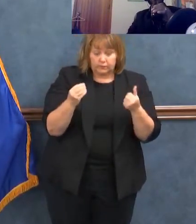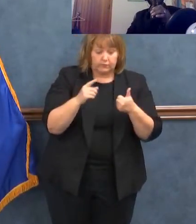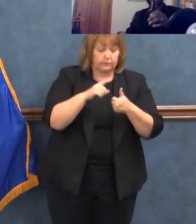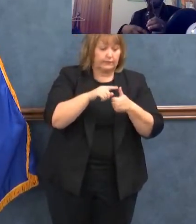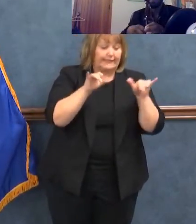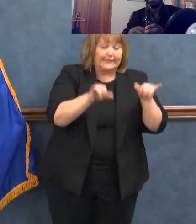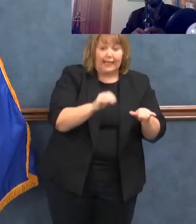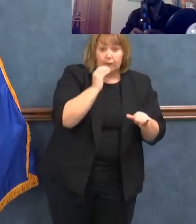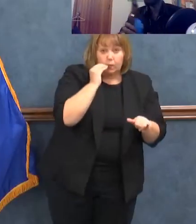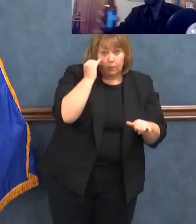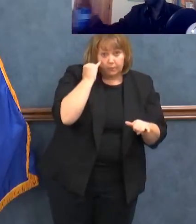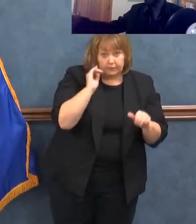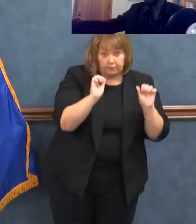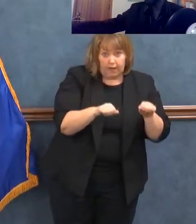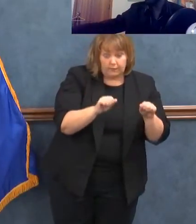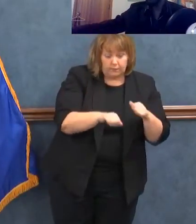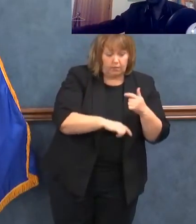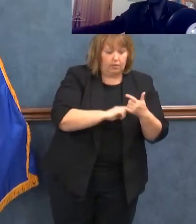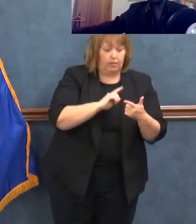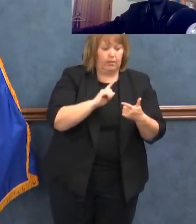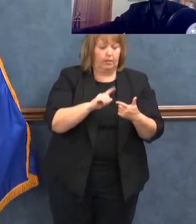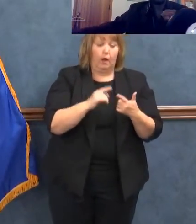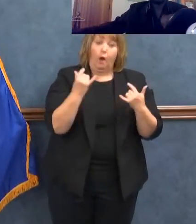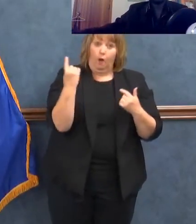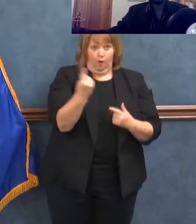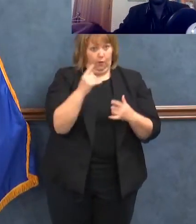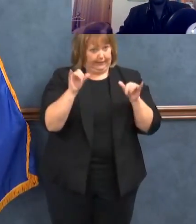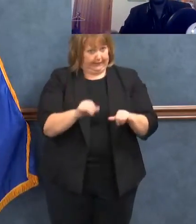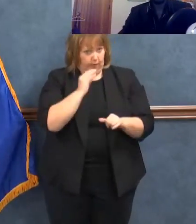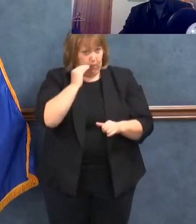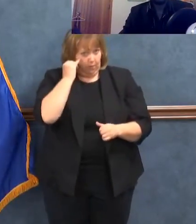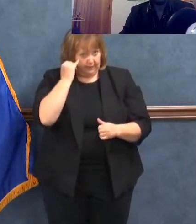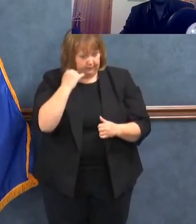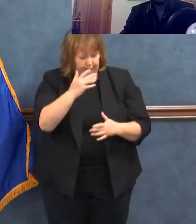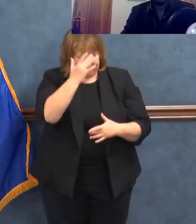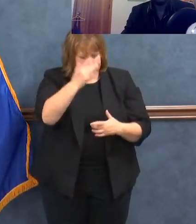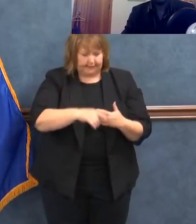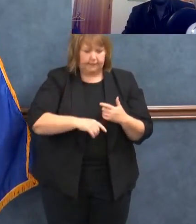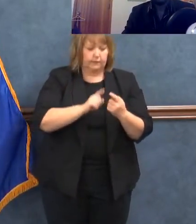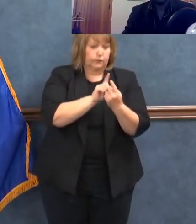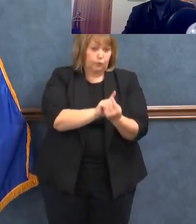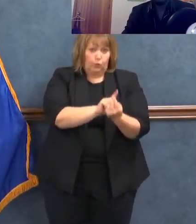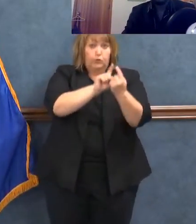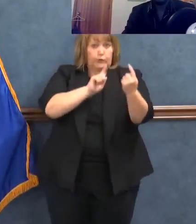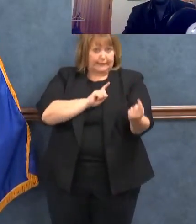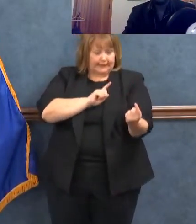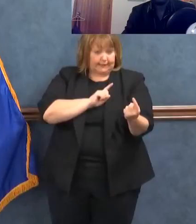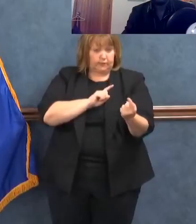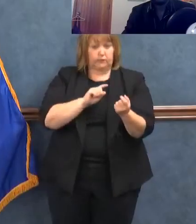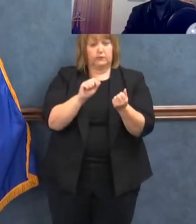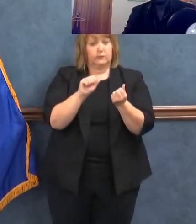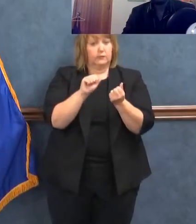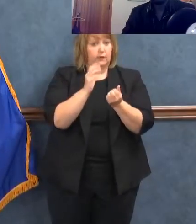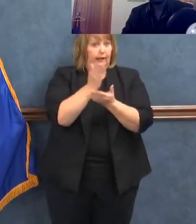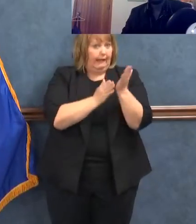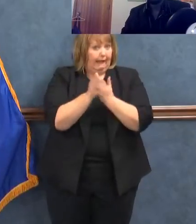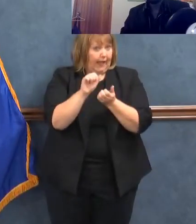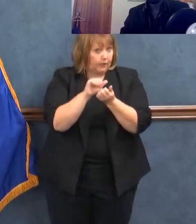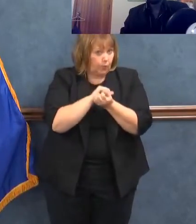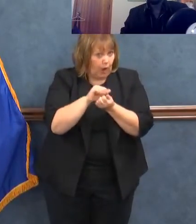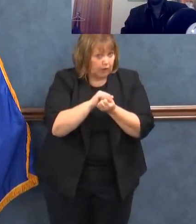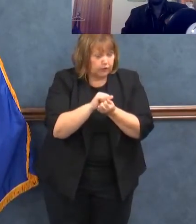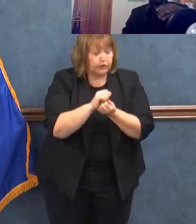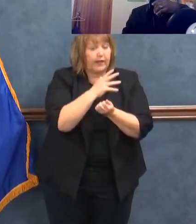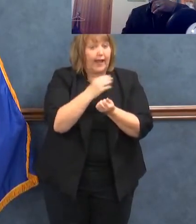staying home when possible, always staying home when you're sick, practicing social distancing, washing your hands frequently,